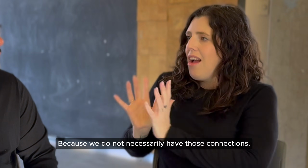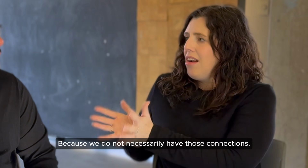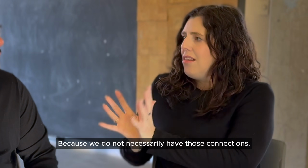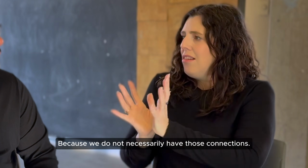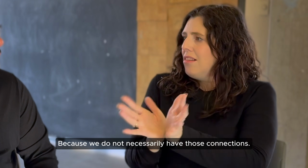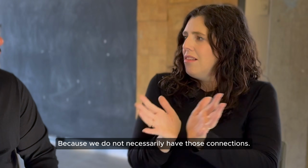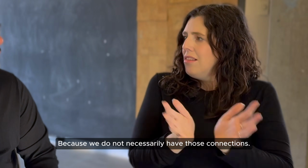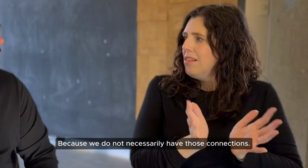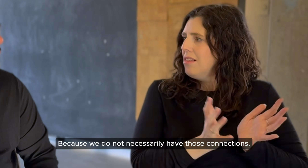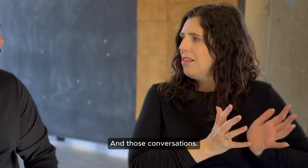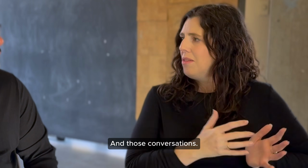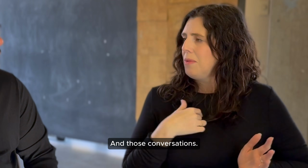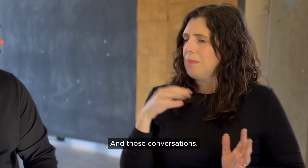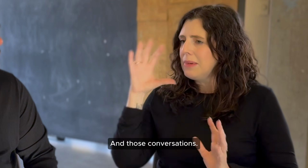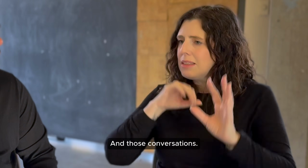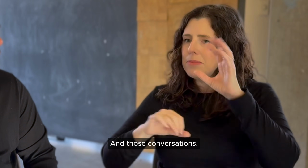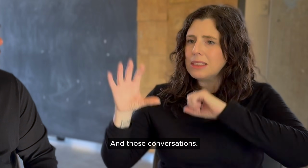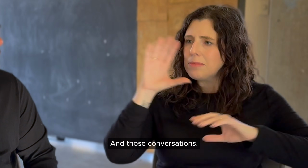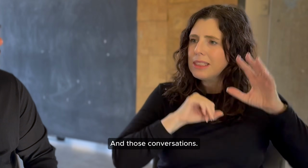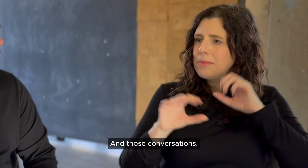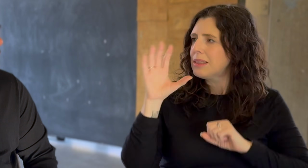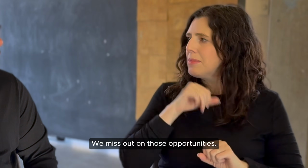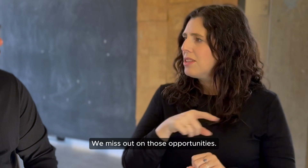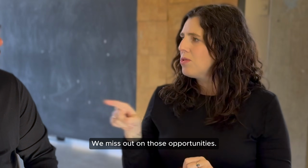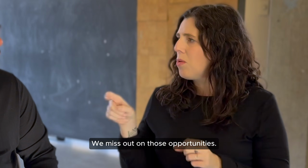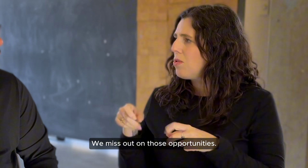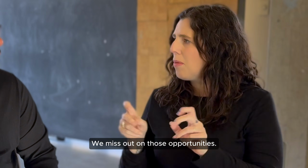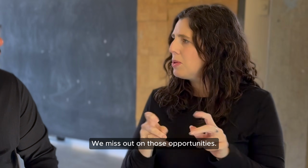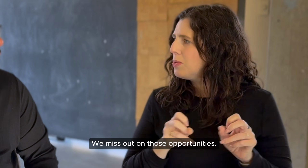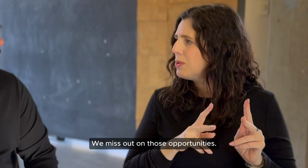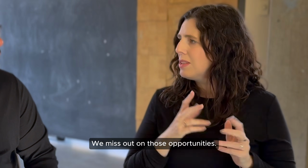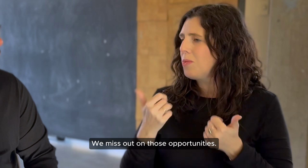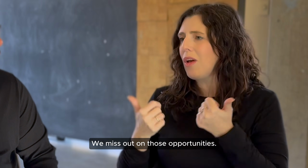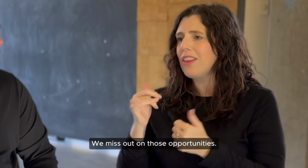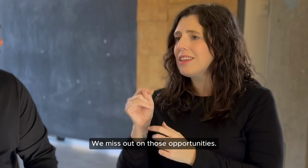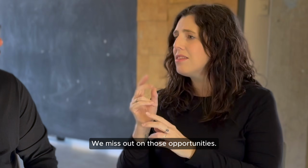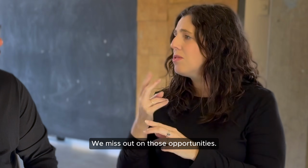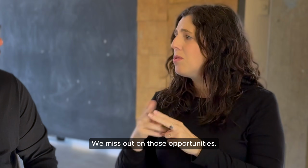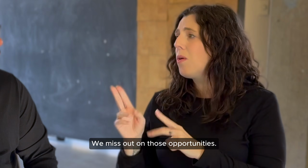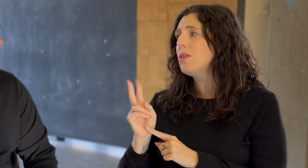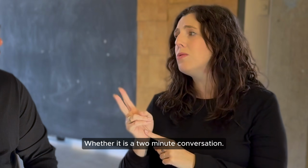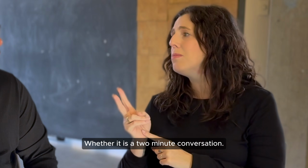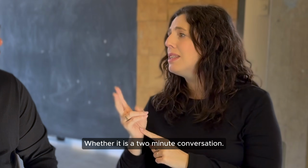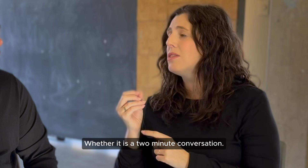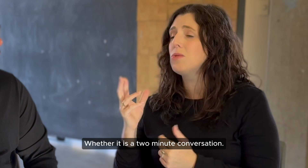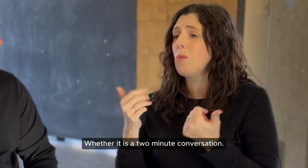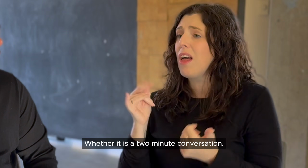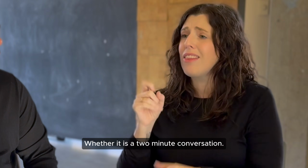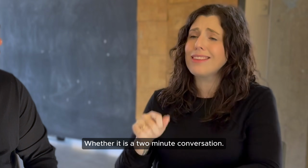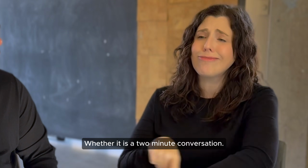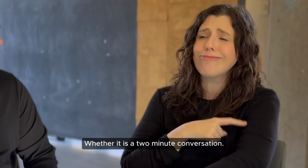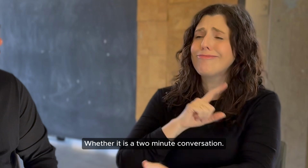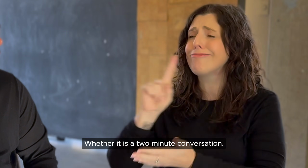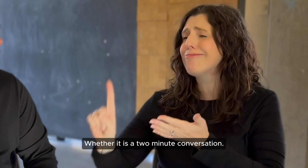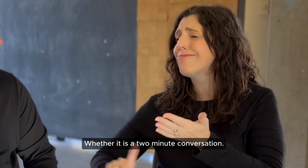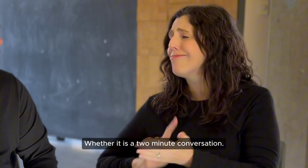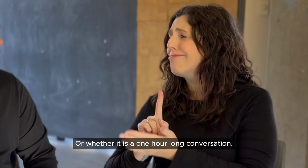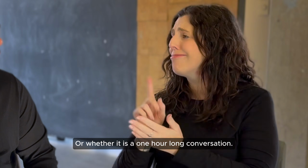those connections and those conversations. We miss out on those opportunities, whether it's a 2-minute conversation or whether